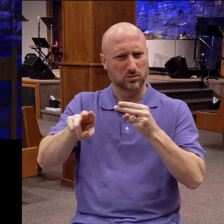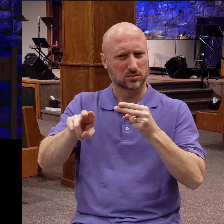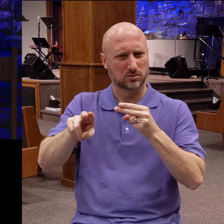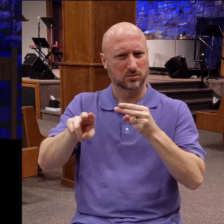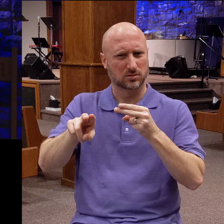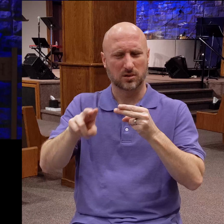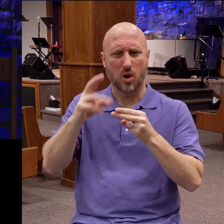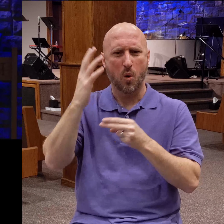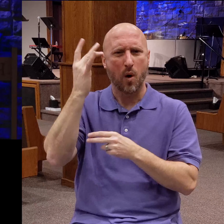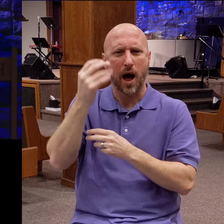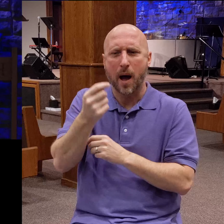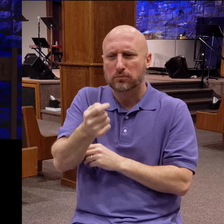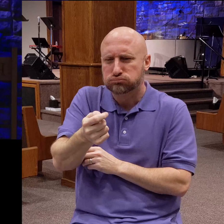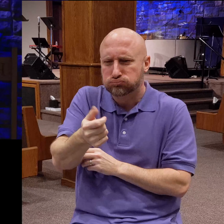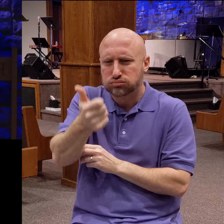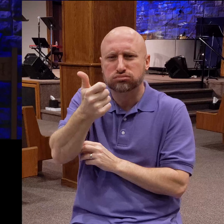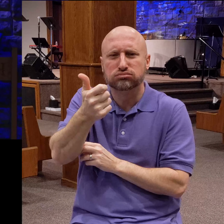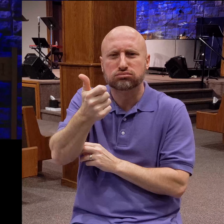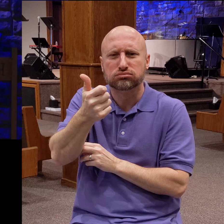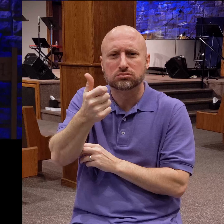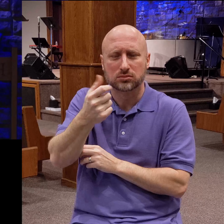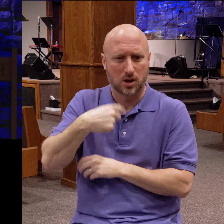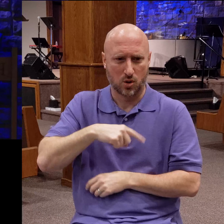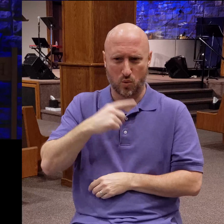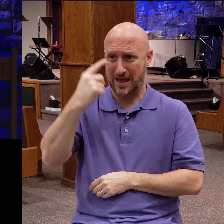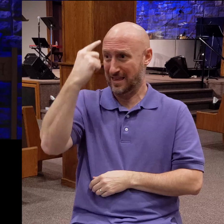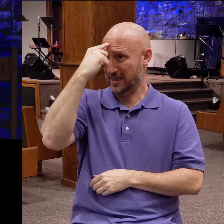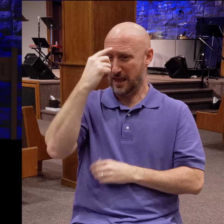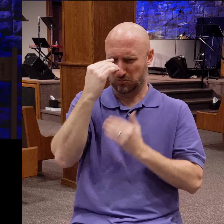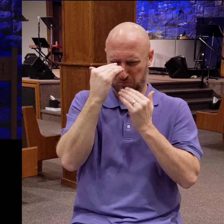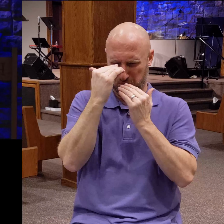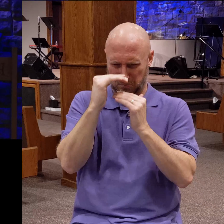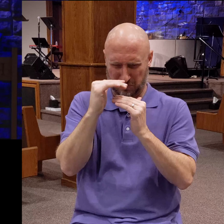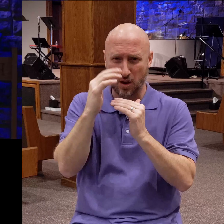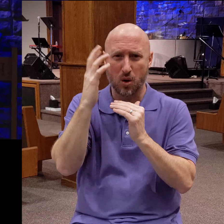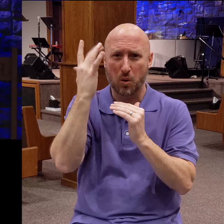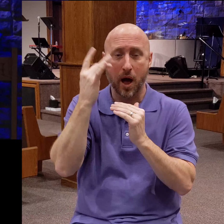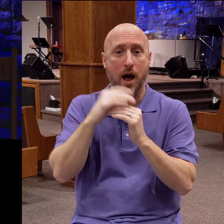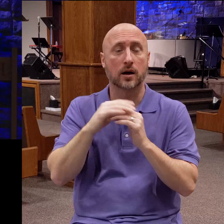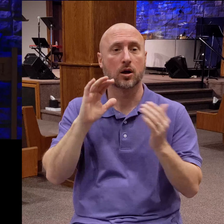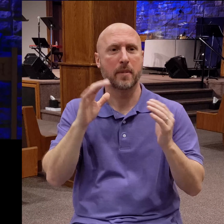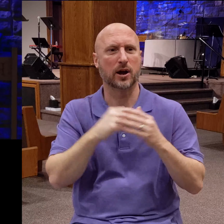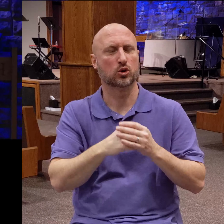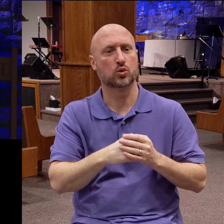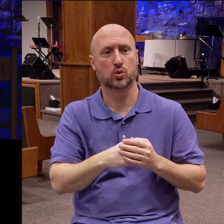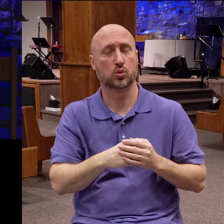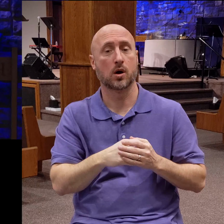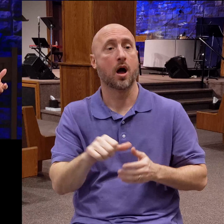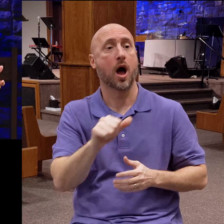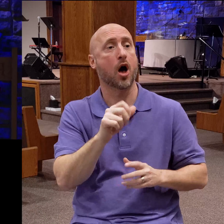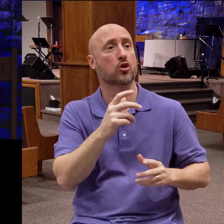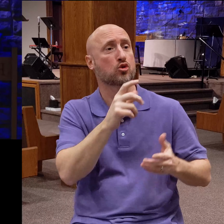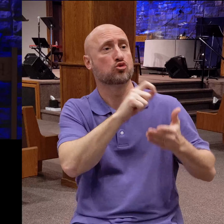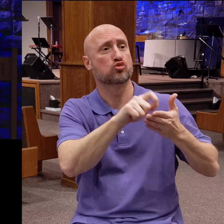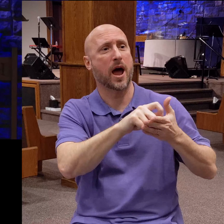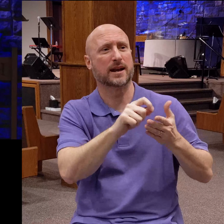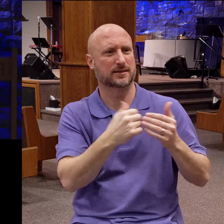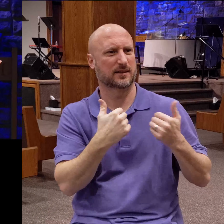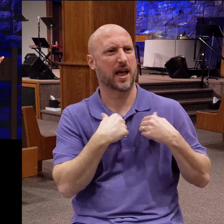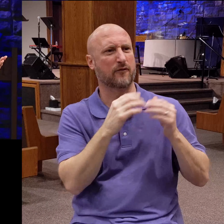so little, as it were, maybe in our minds, compared to the other world's, you know, writings? You